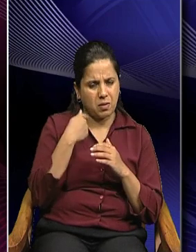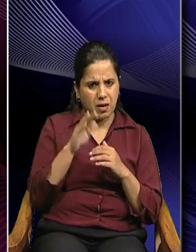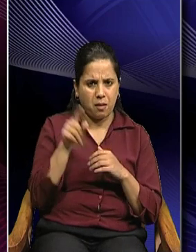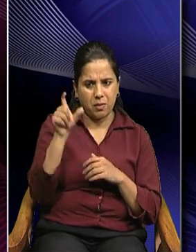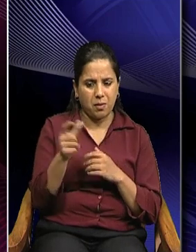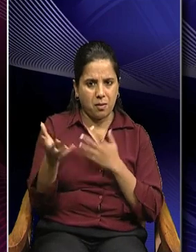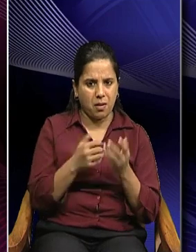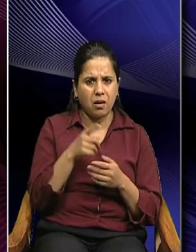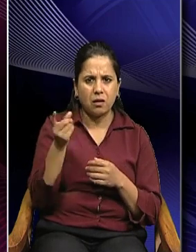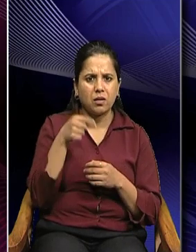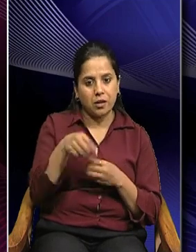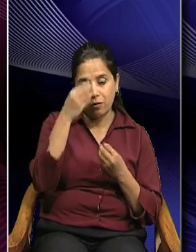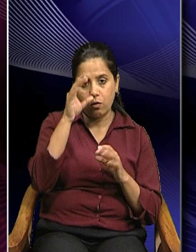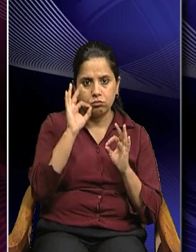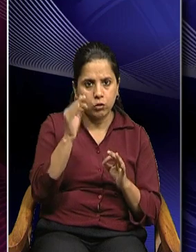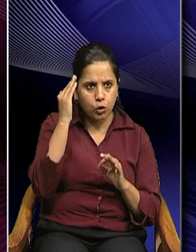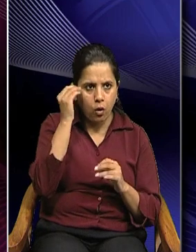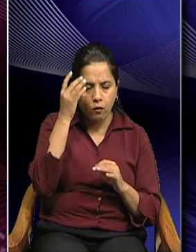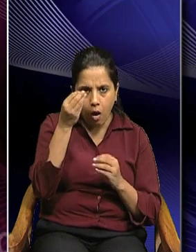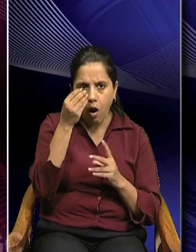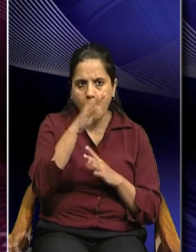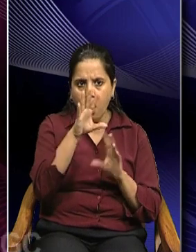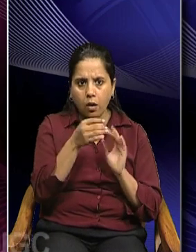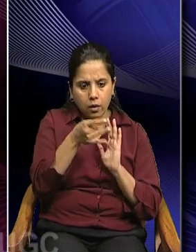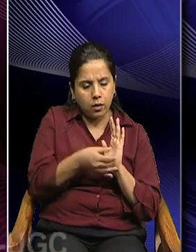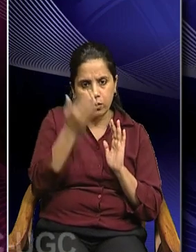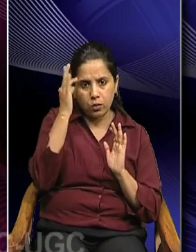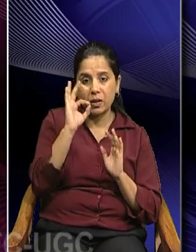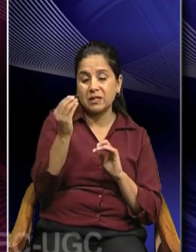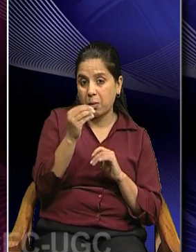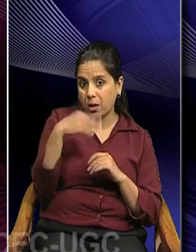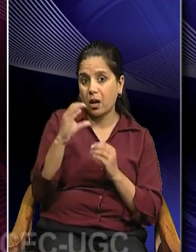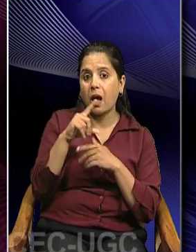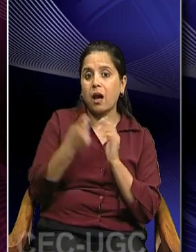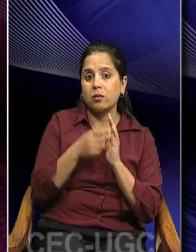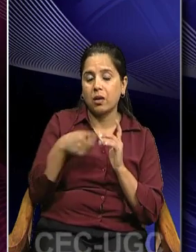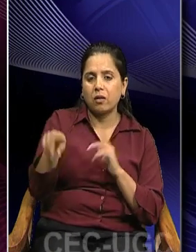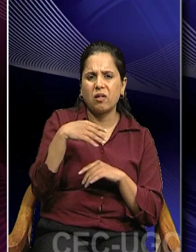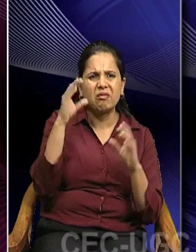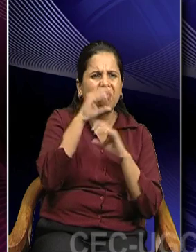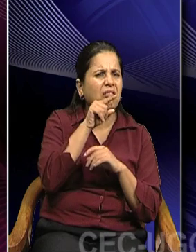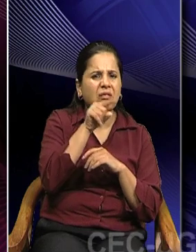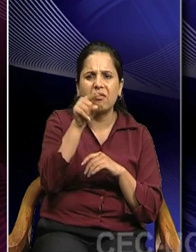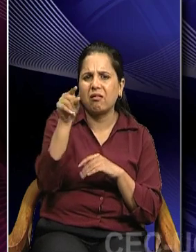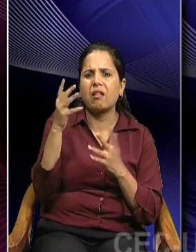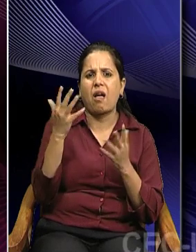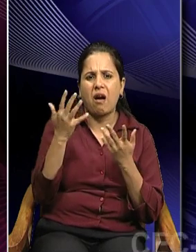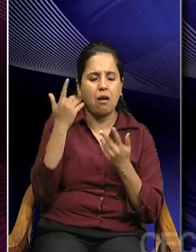are very much informed, they are information rich, what we call, but there are customers who get confused with lot